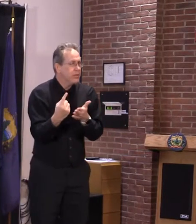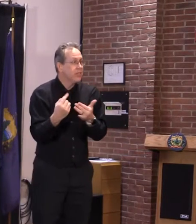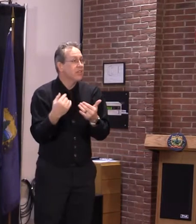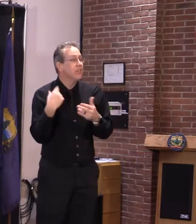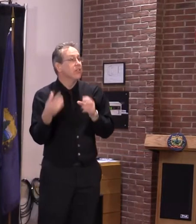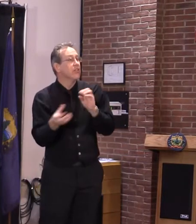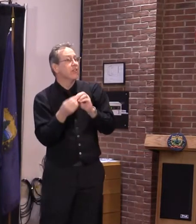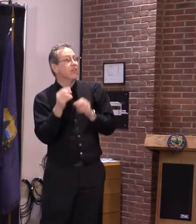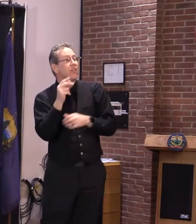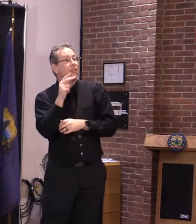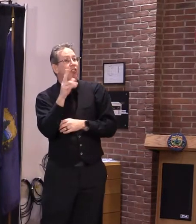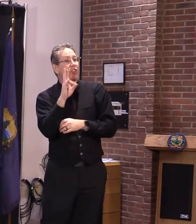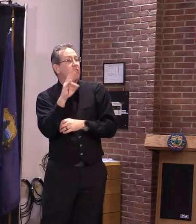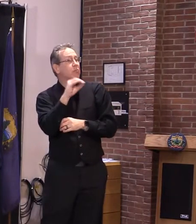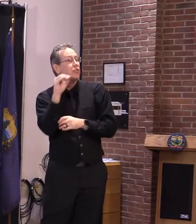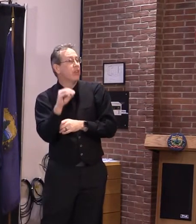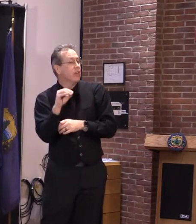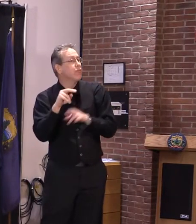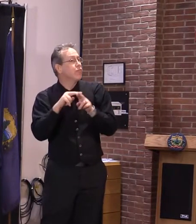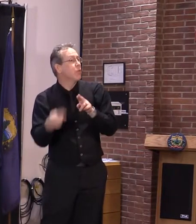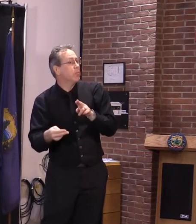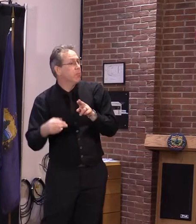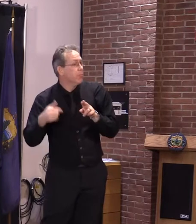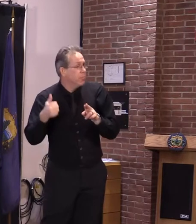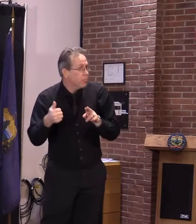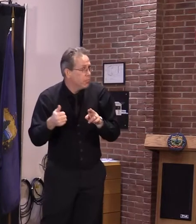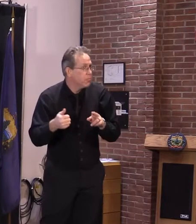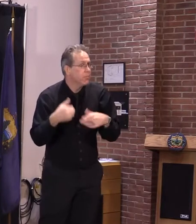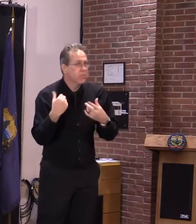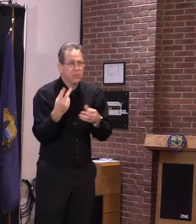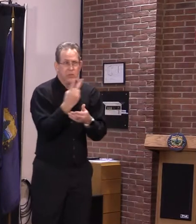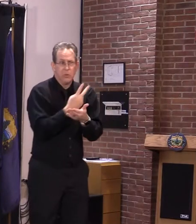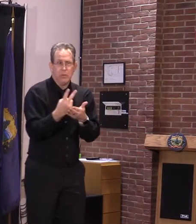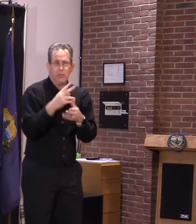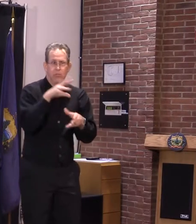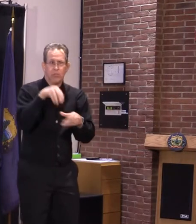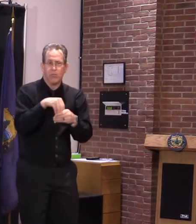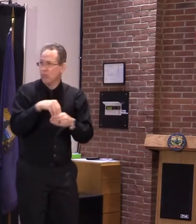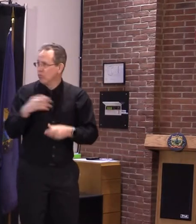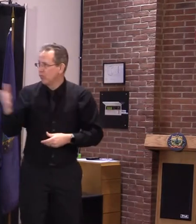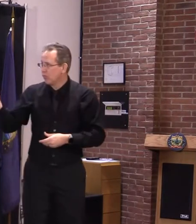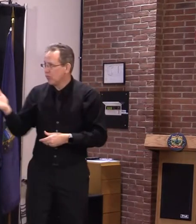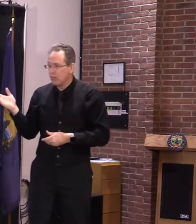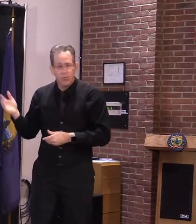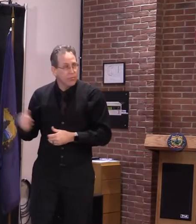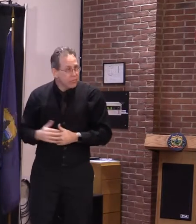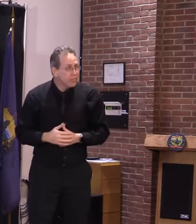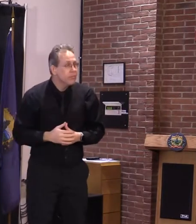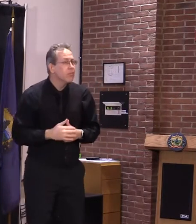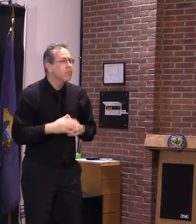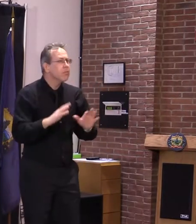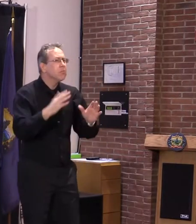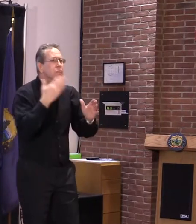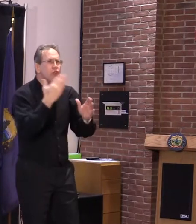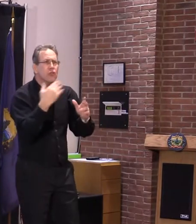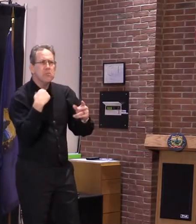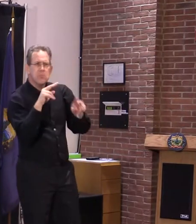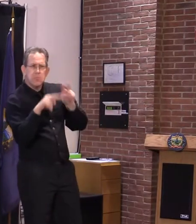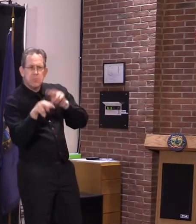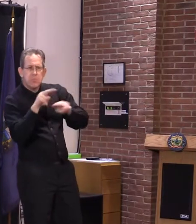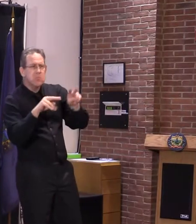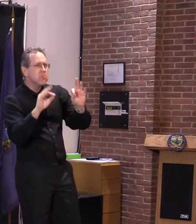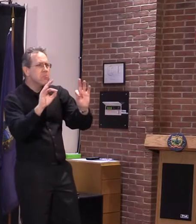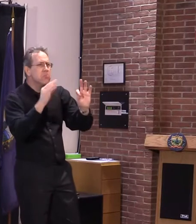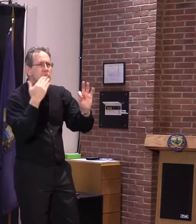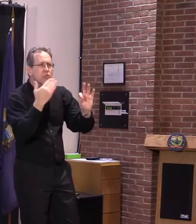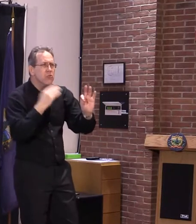So again, some really good news here in terms of the trend that we're seeing. But then again, a reminder that our cases continue to be averaging over 1,000